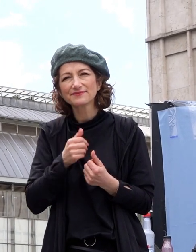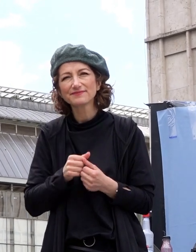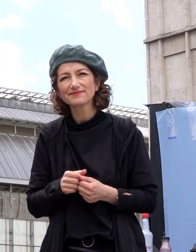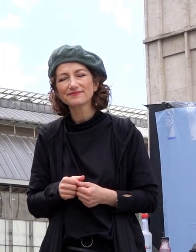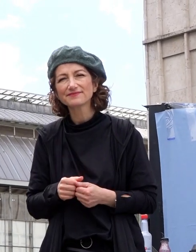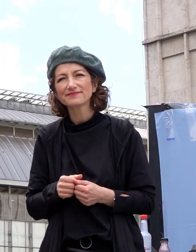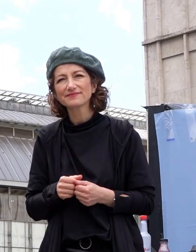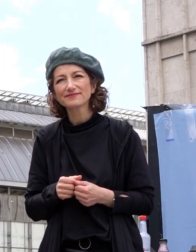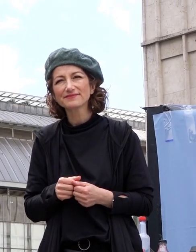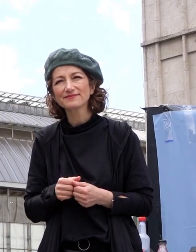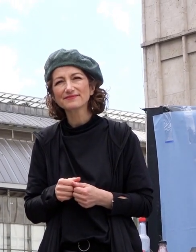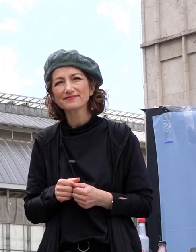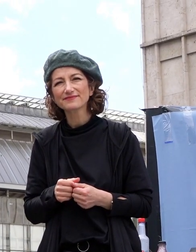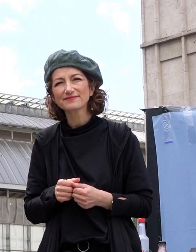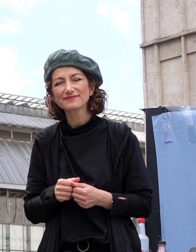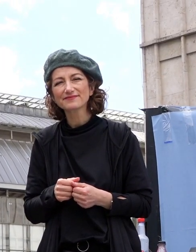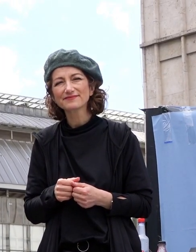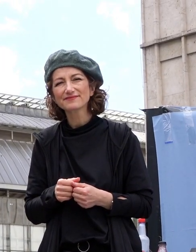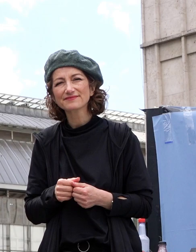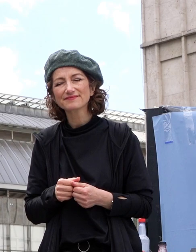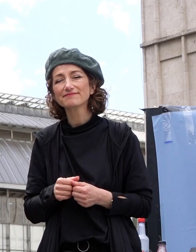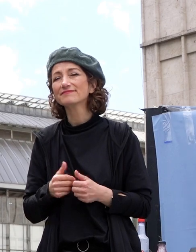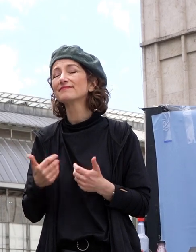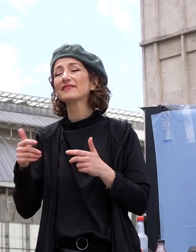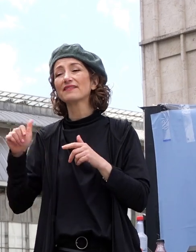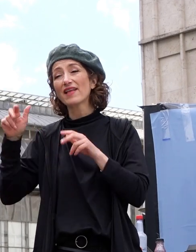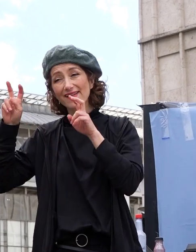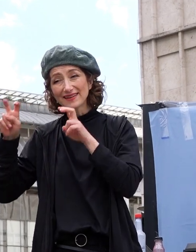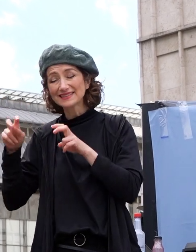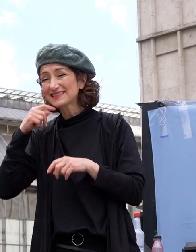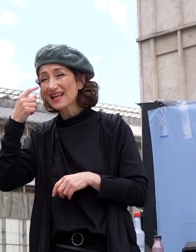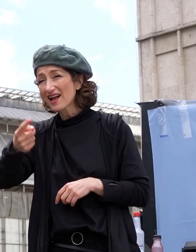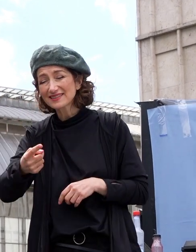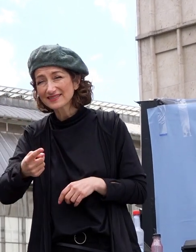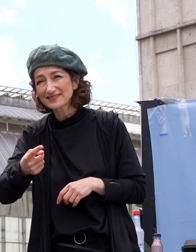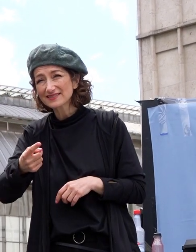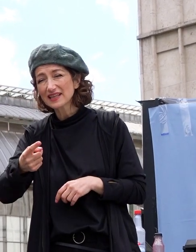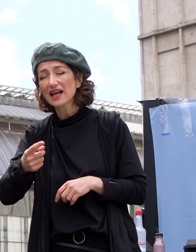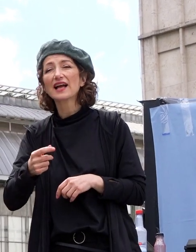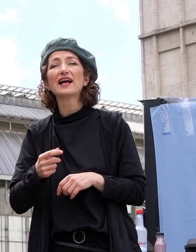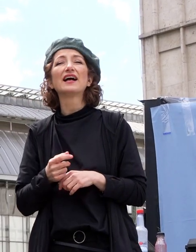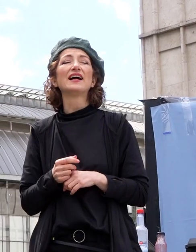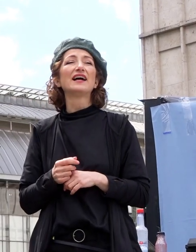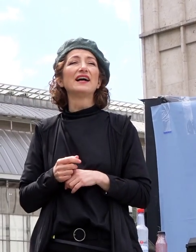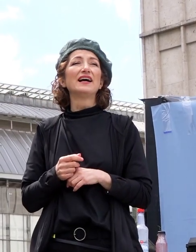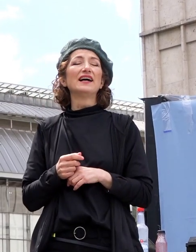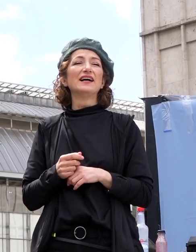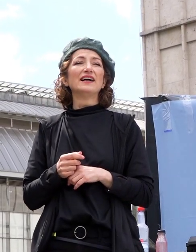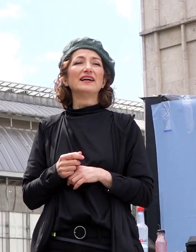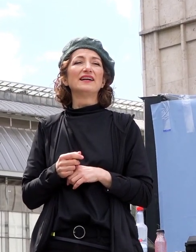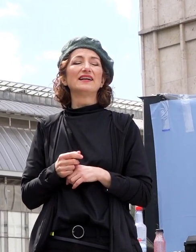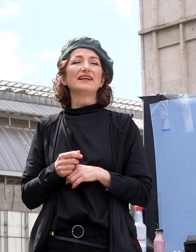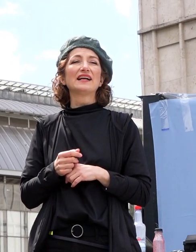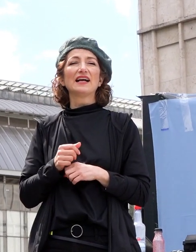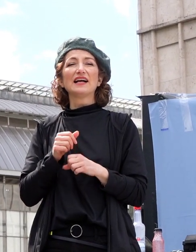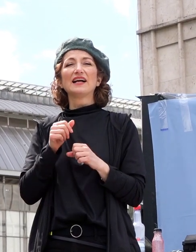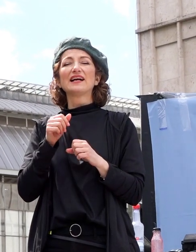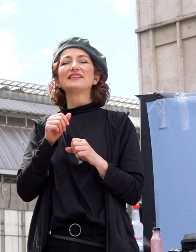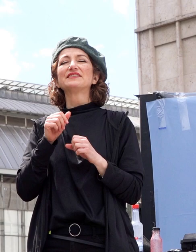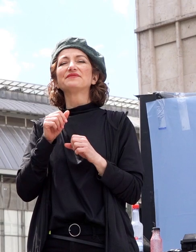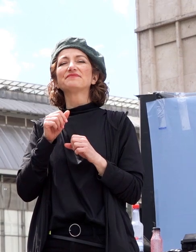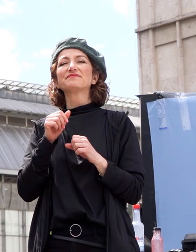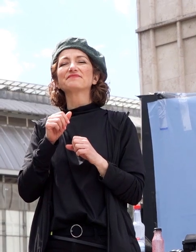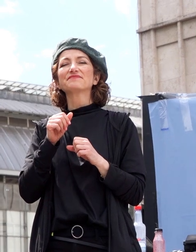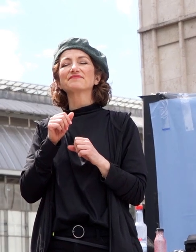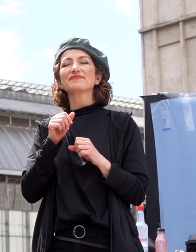Bell Hooks says, love is the only sane and